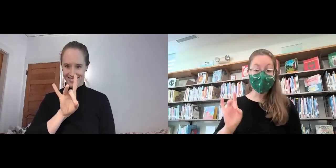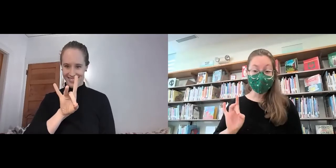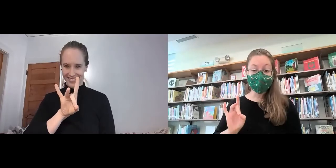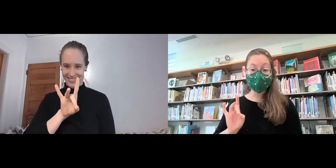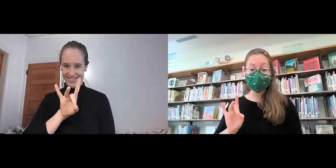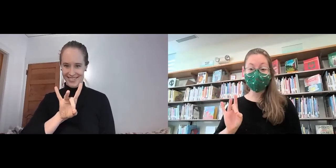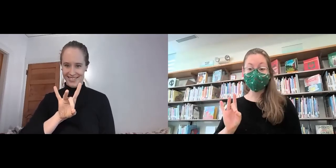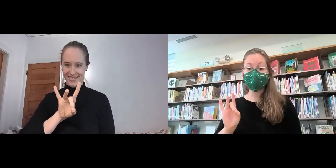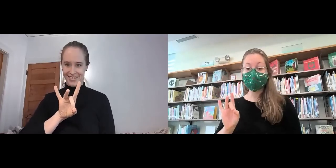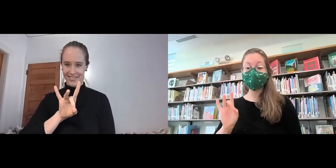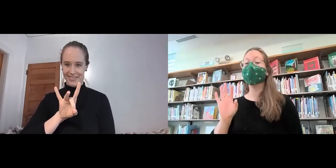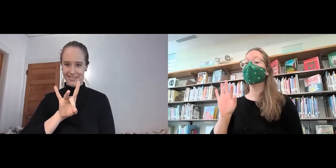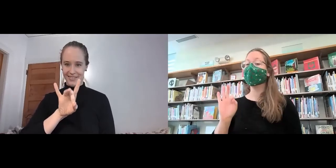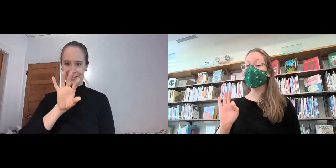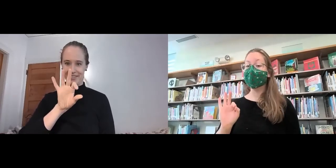8,